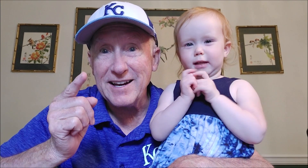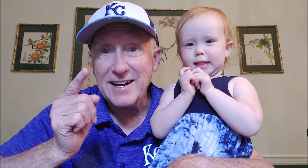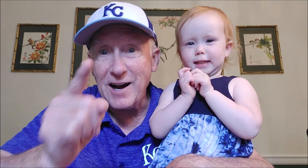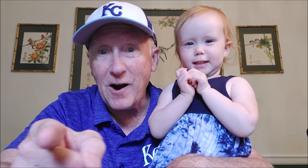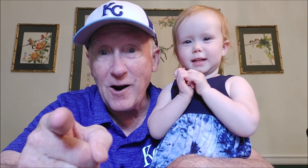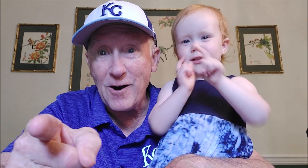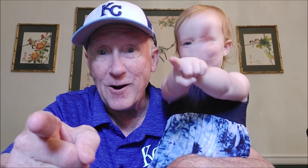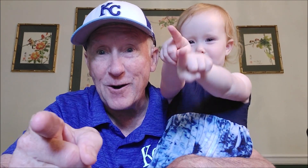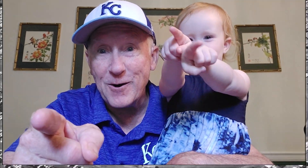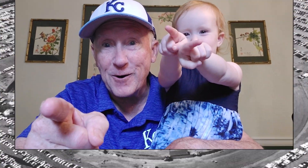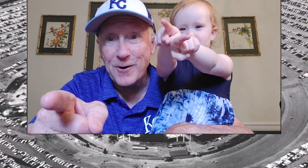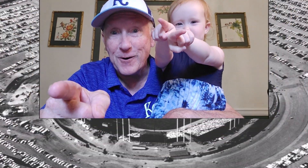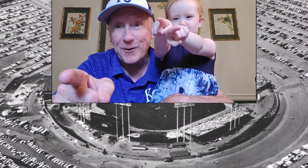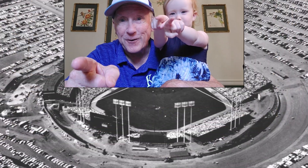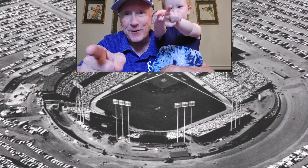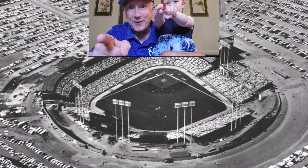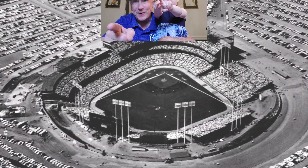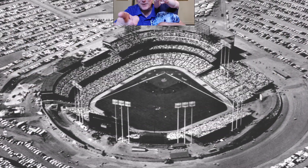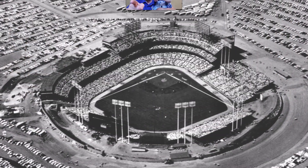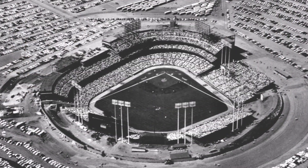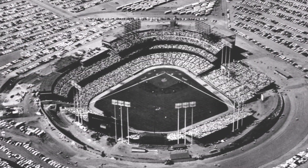we go.